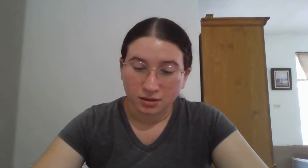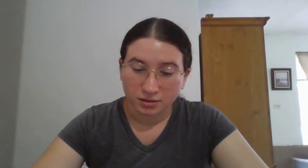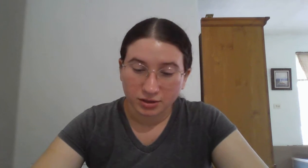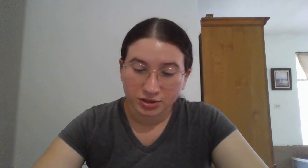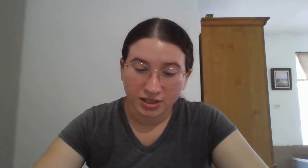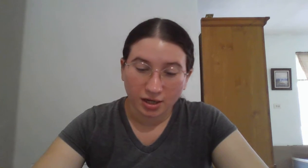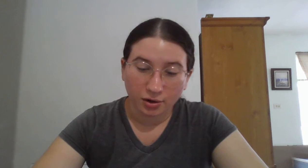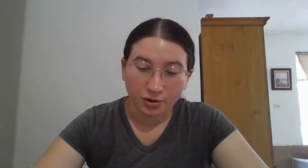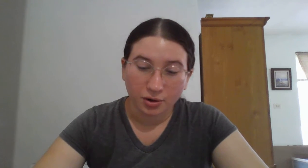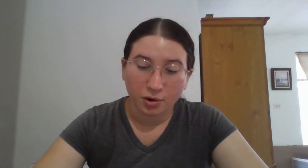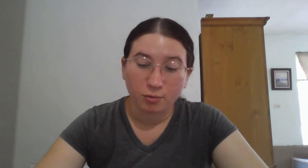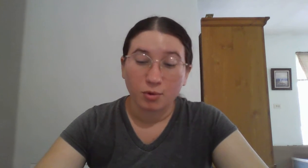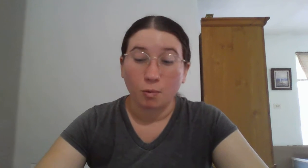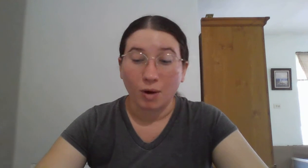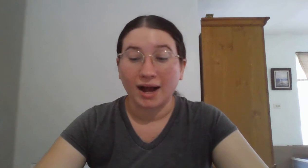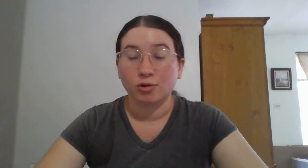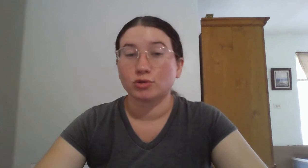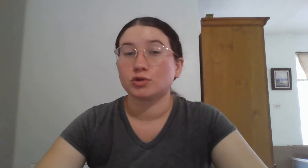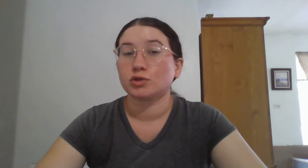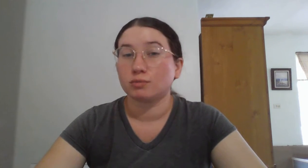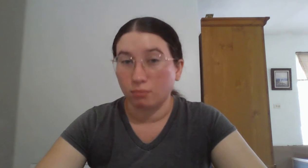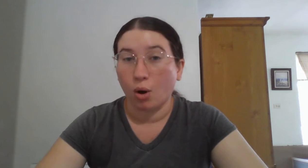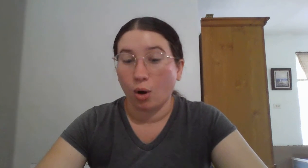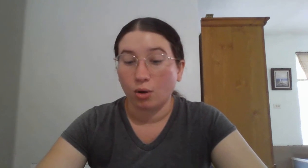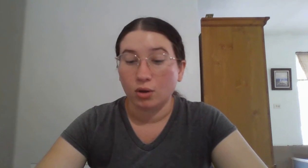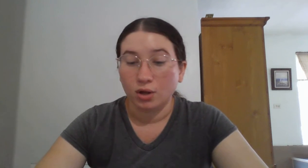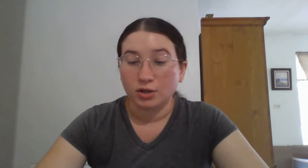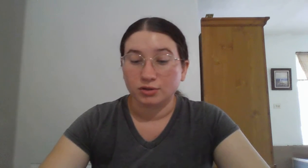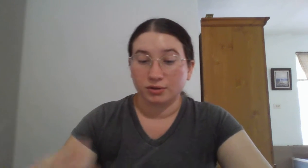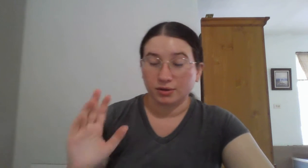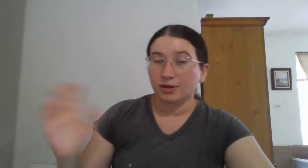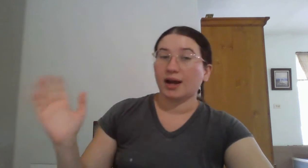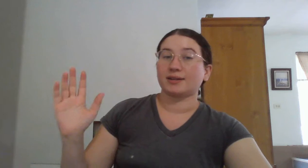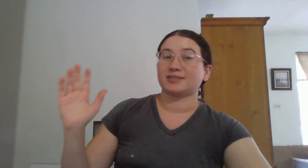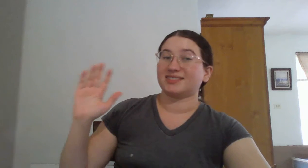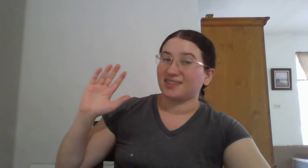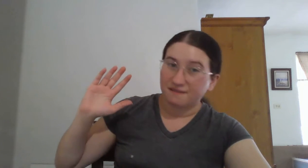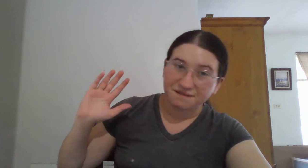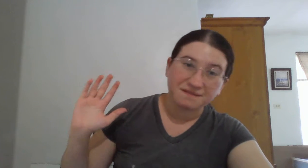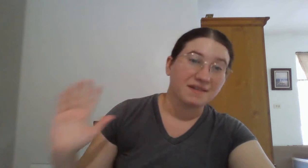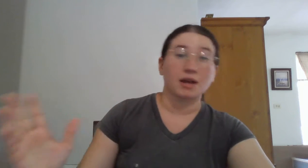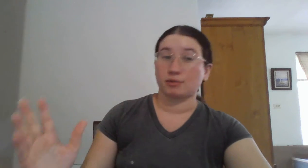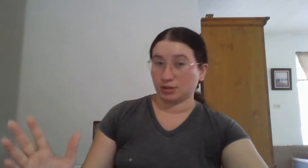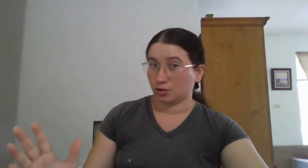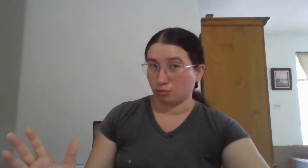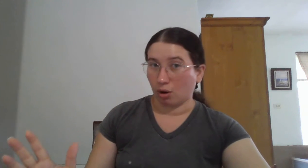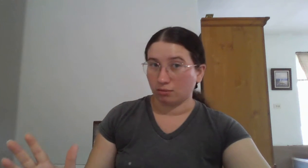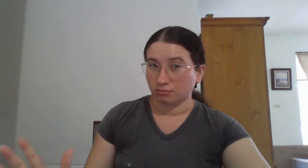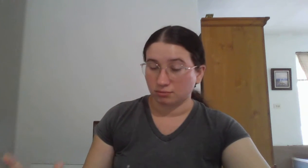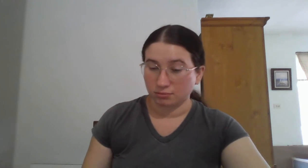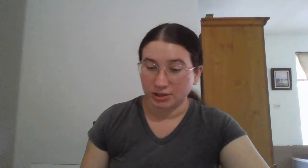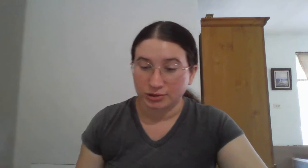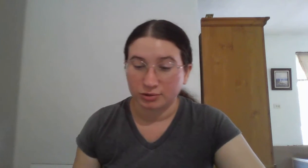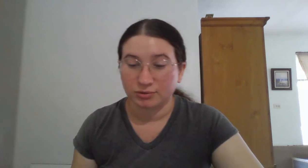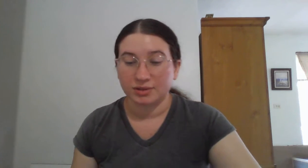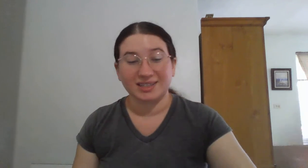And you can say her home, wow, small. So her house is very small, right? So